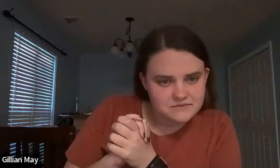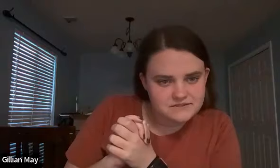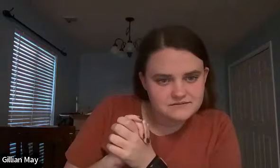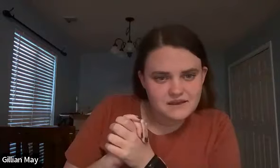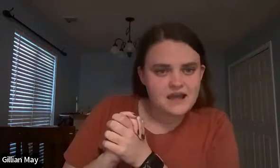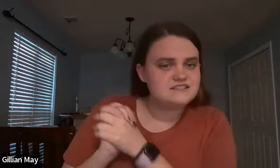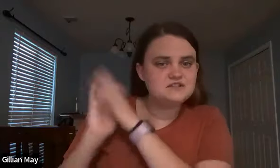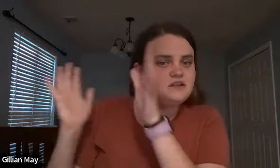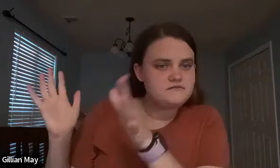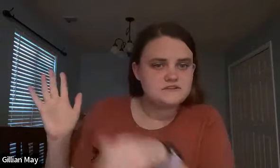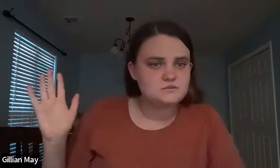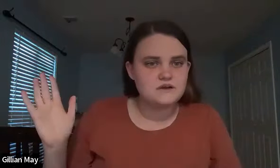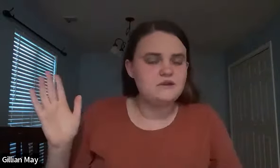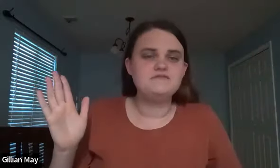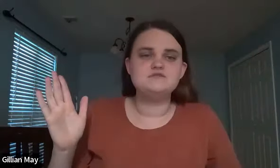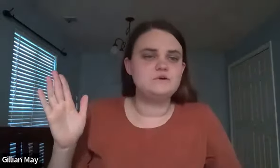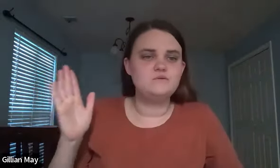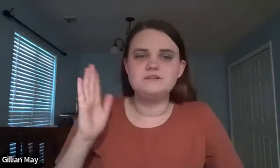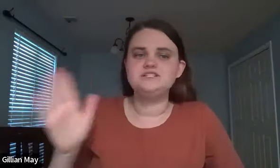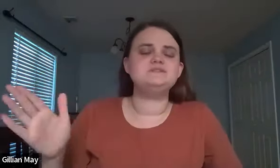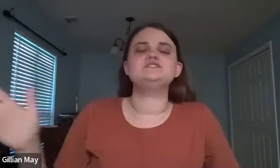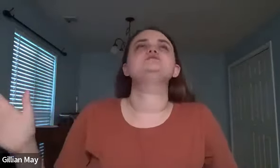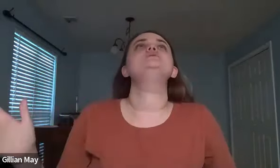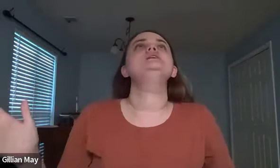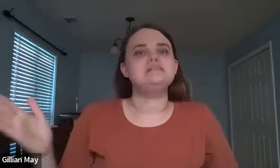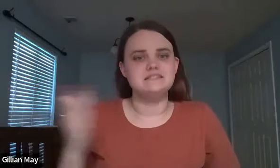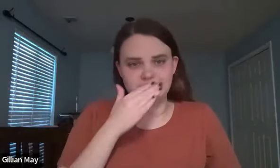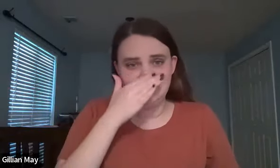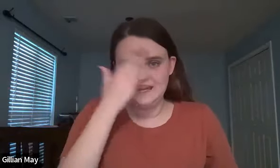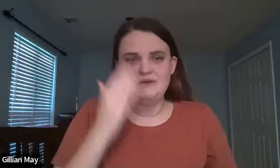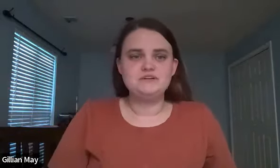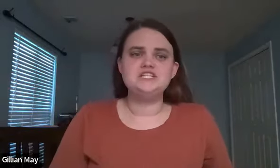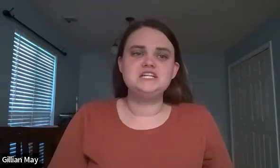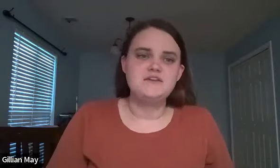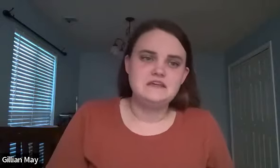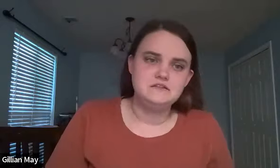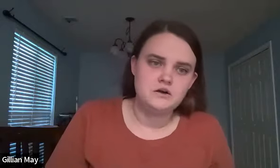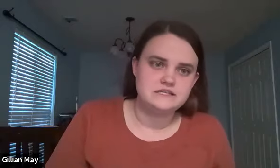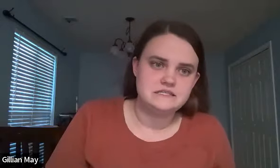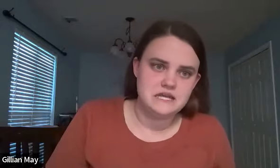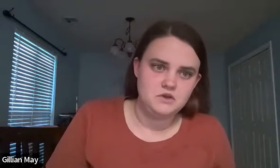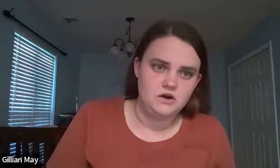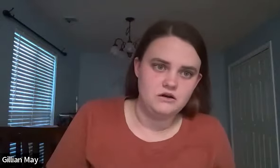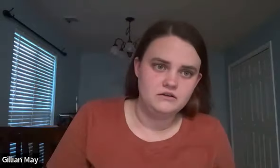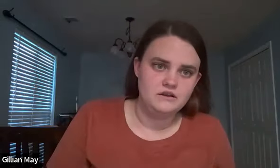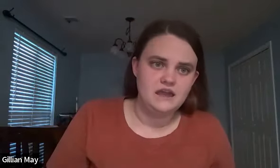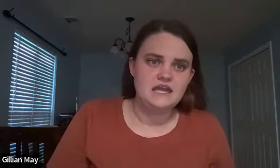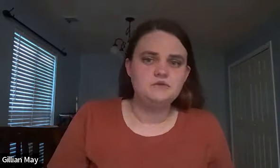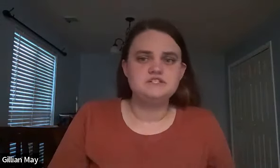names. I still love this one. We have this one woman. She was the sweetest lady, but she had the longest name, y'all. And it was so